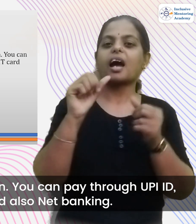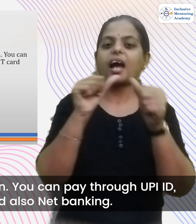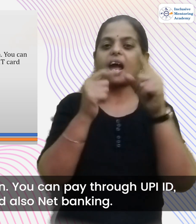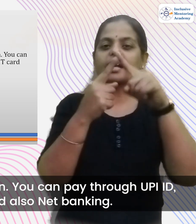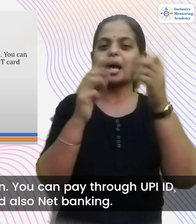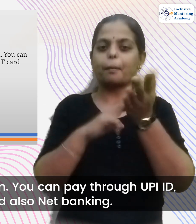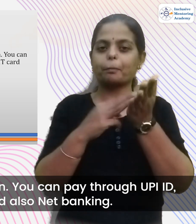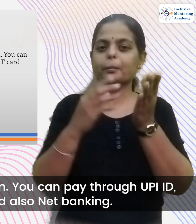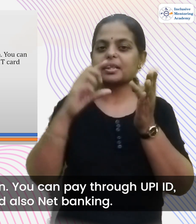banking.